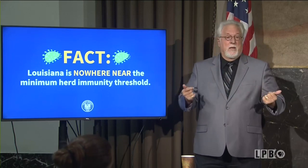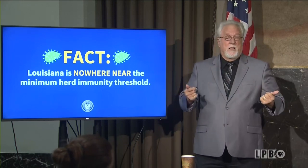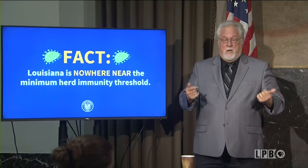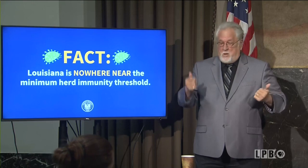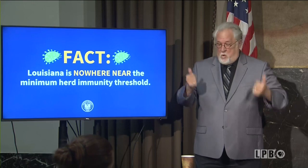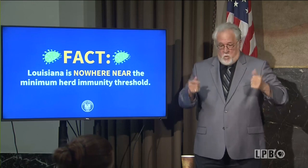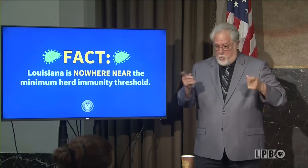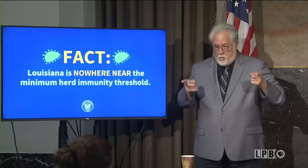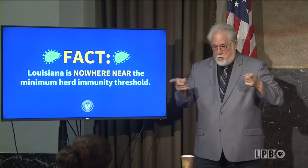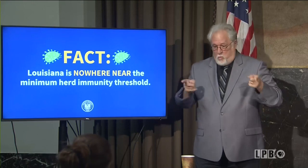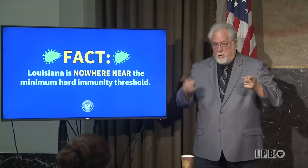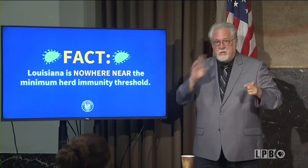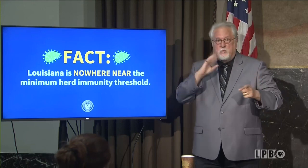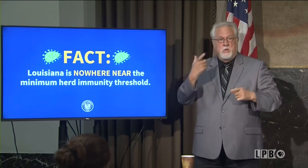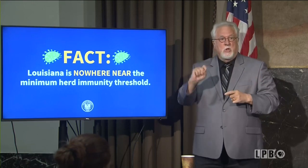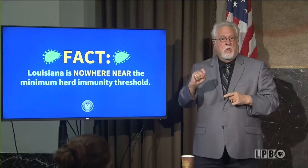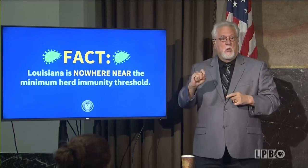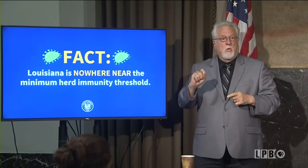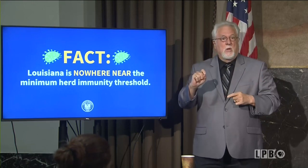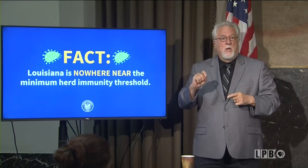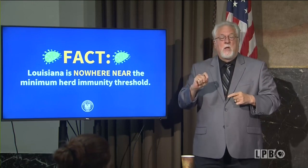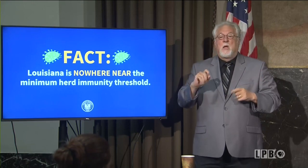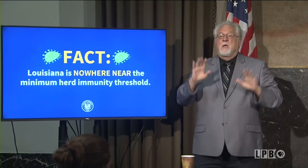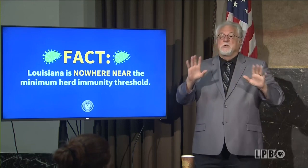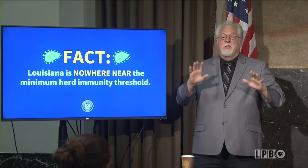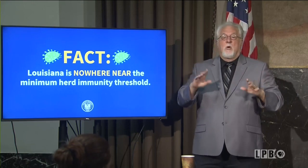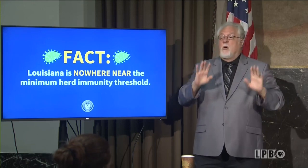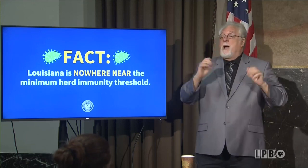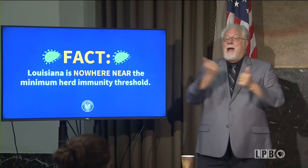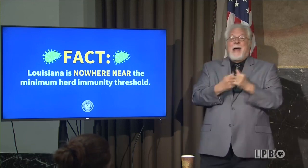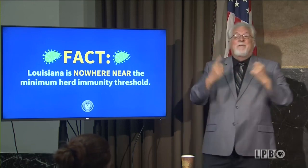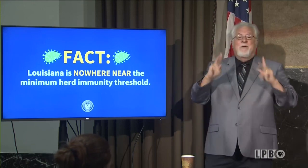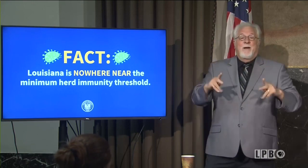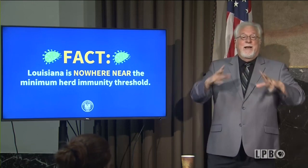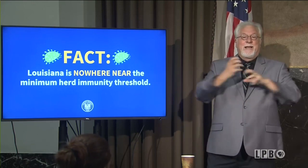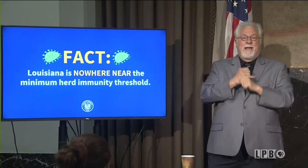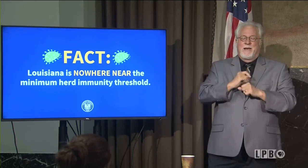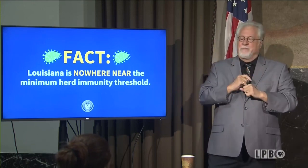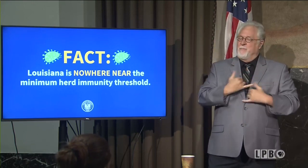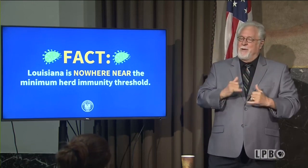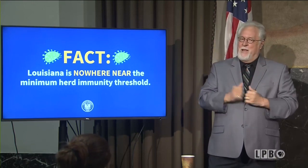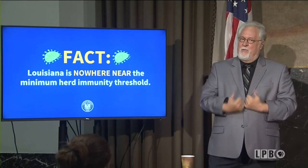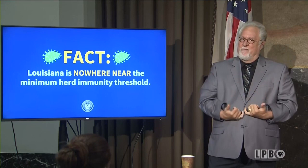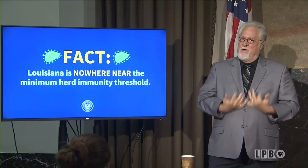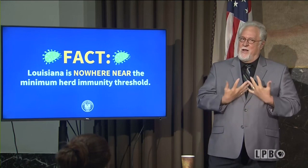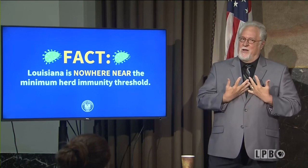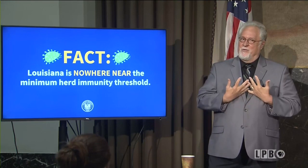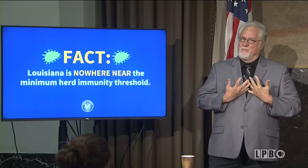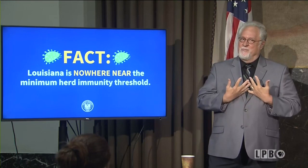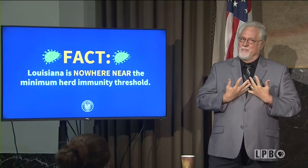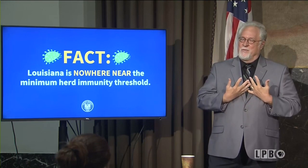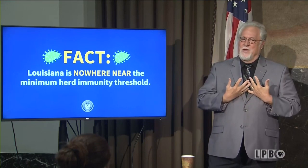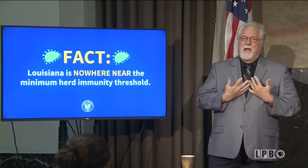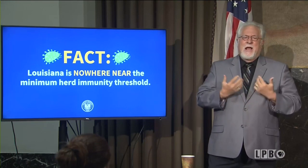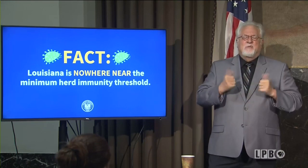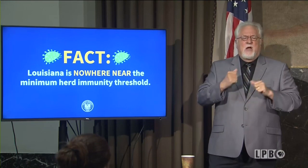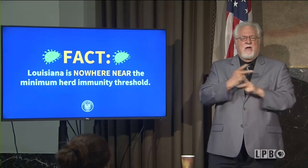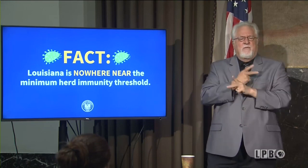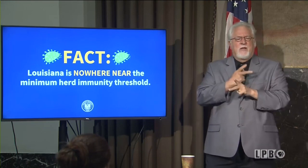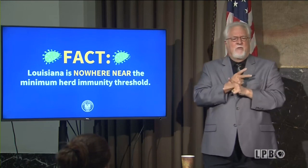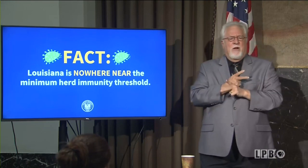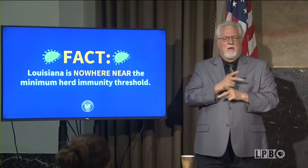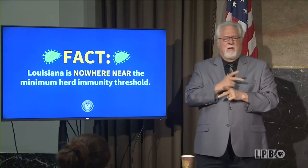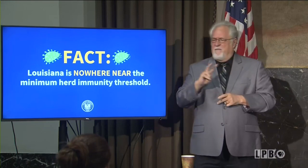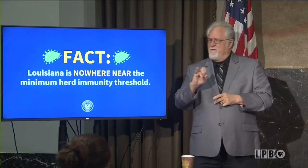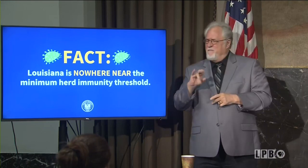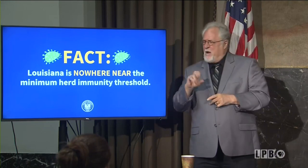don't know which way they're going to go. So by just letting everybody get it, you're playing with fire. You're really trying to figure out this virus,